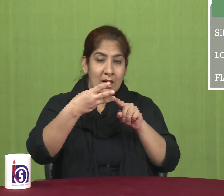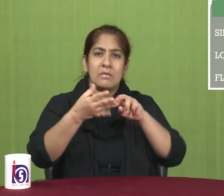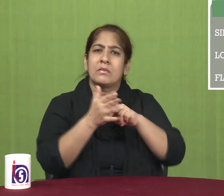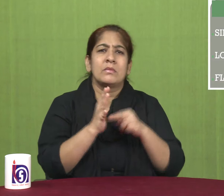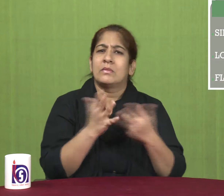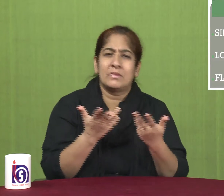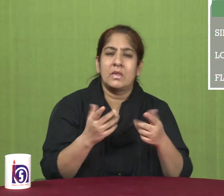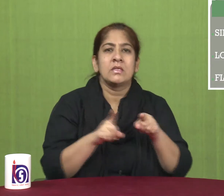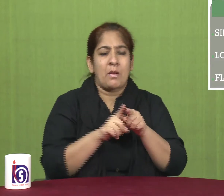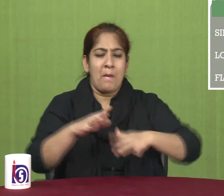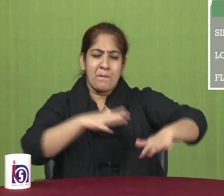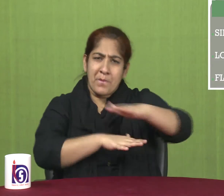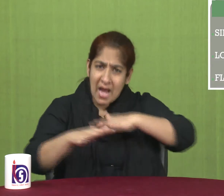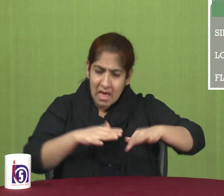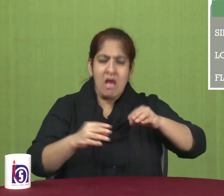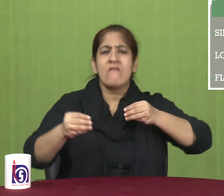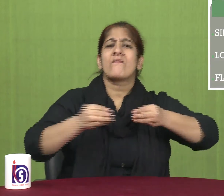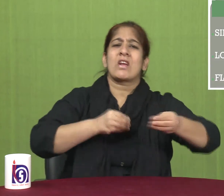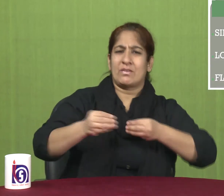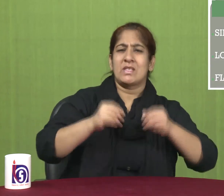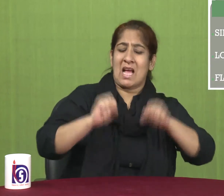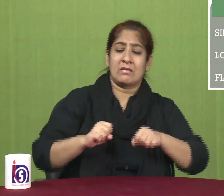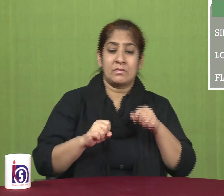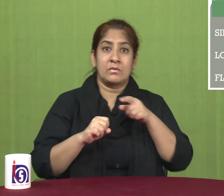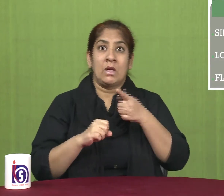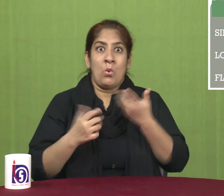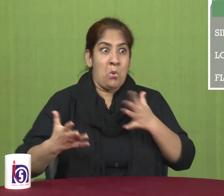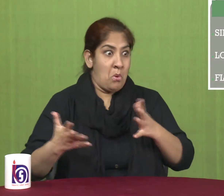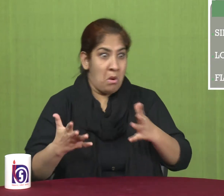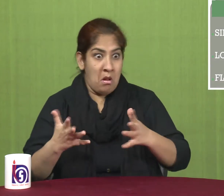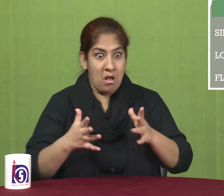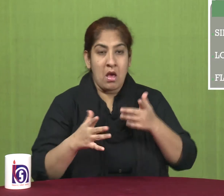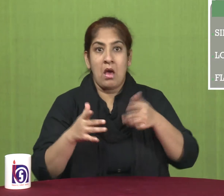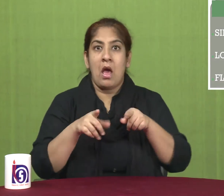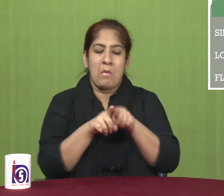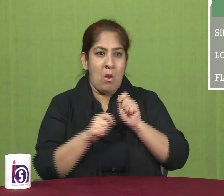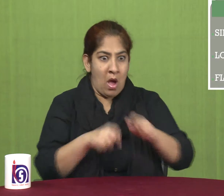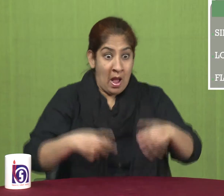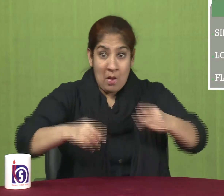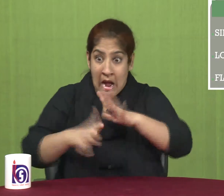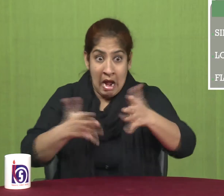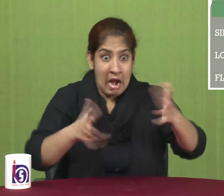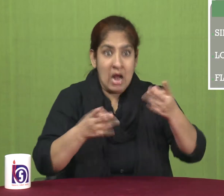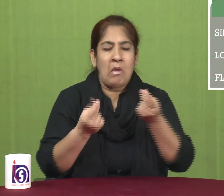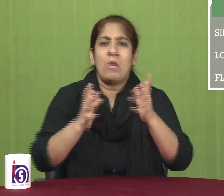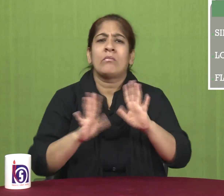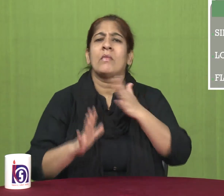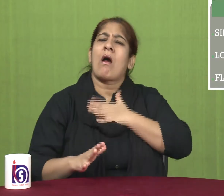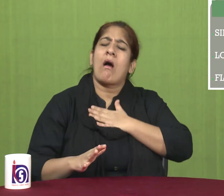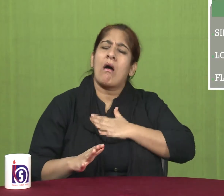The third one is about flexible plans. In case you have sudden